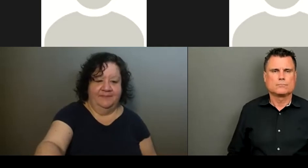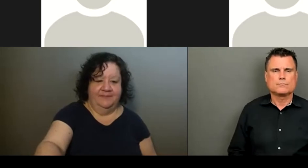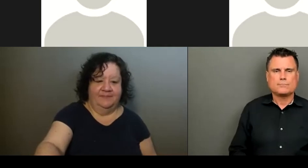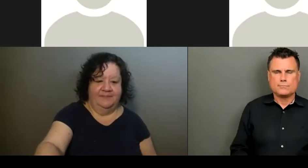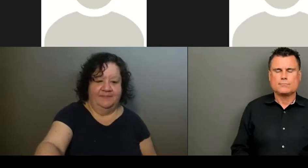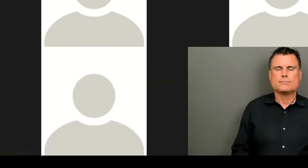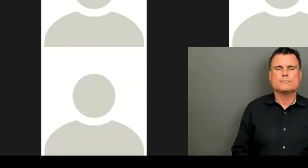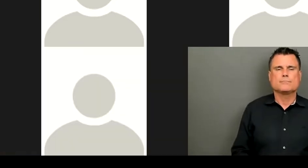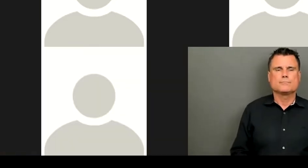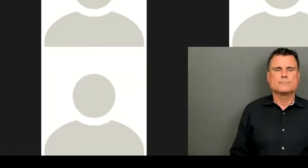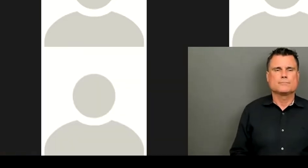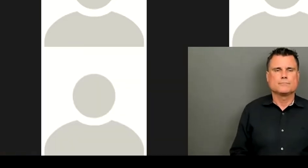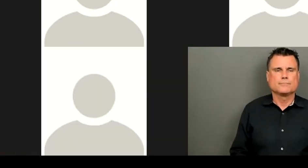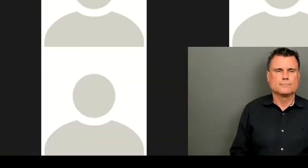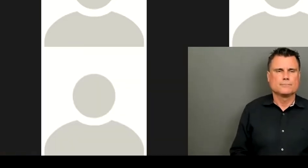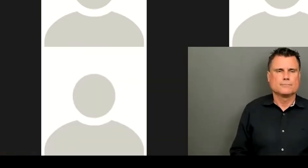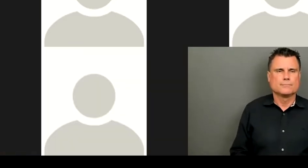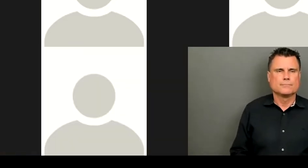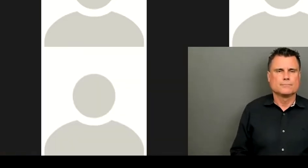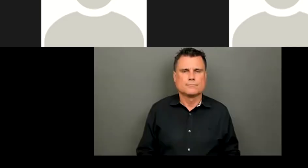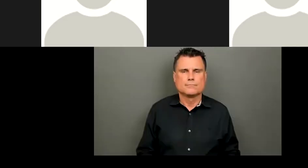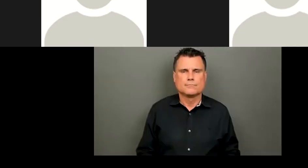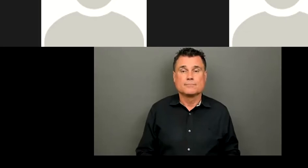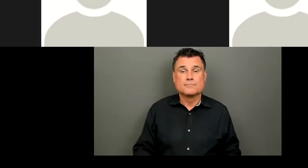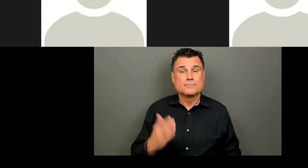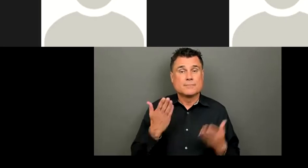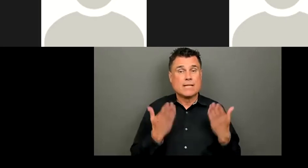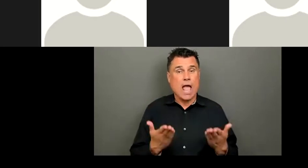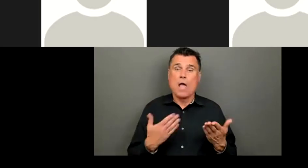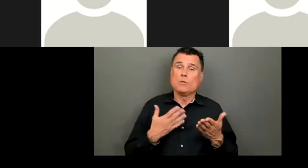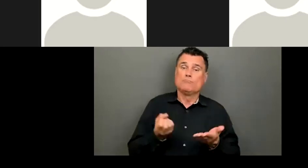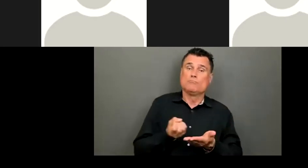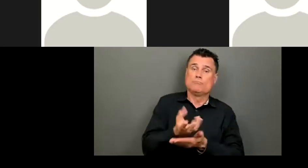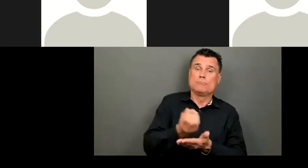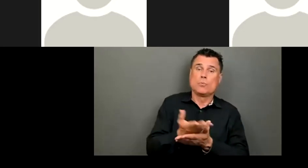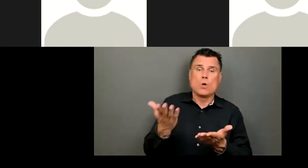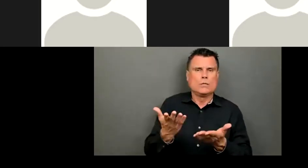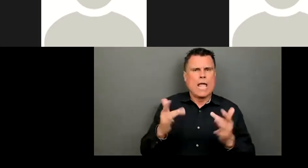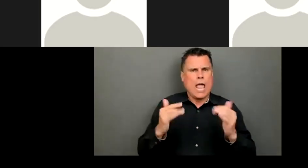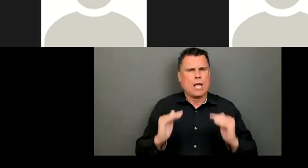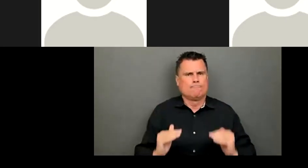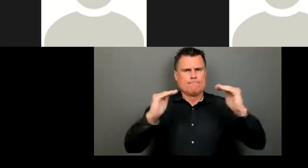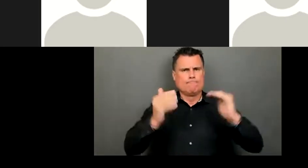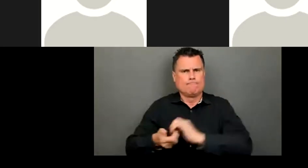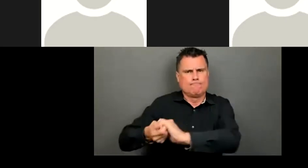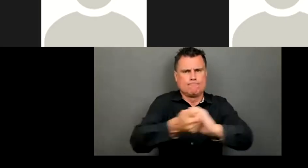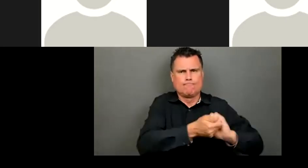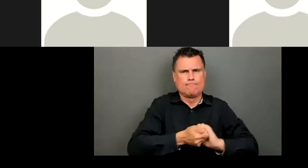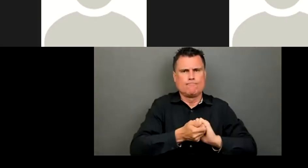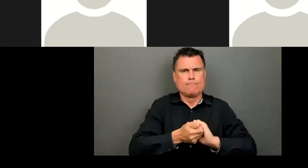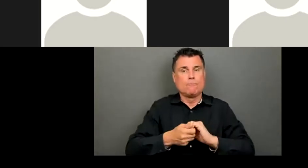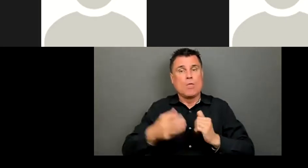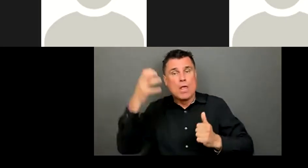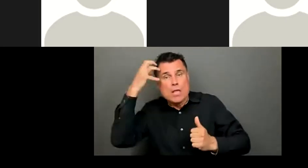around improving partnerships between mobile operators who are designing these solutions, governments and humanitarian partners,